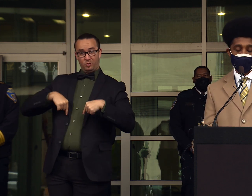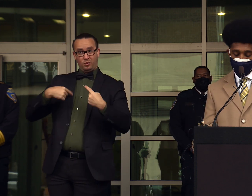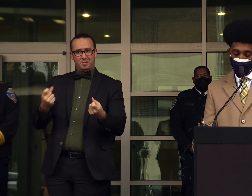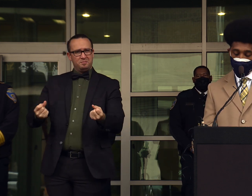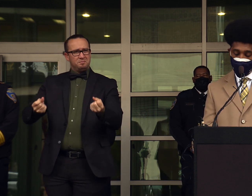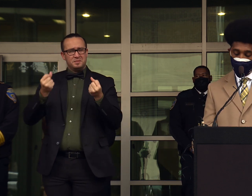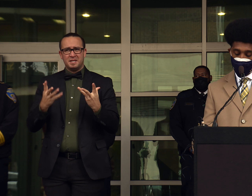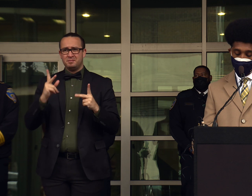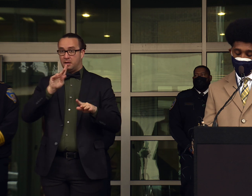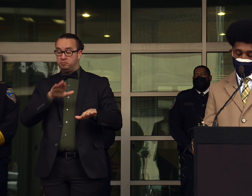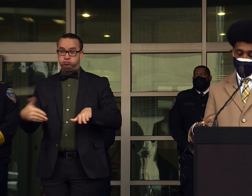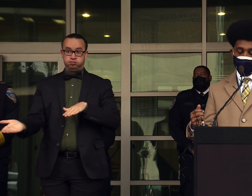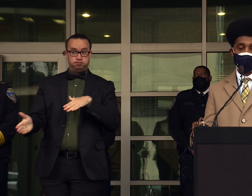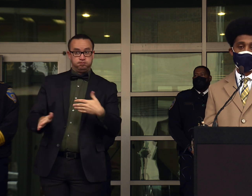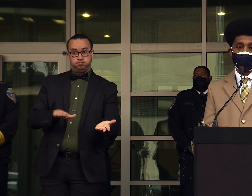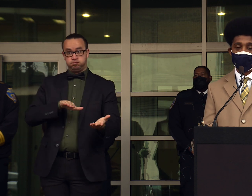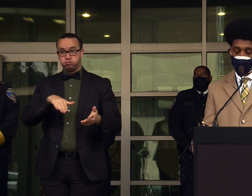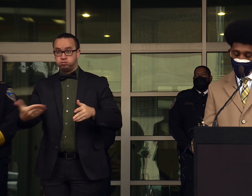19 homicides. That's a